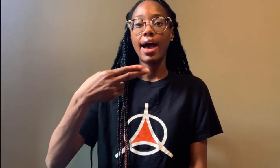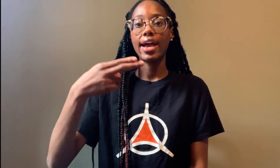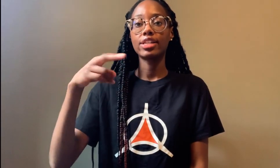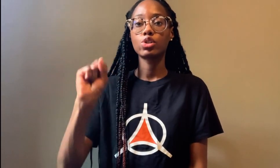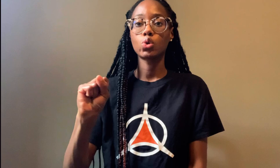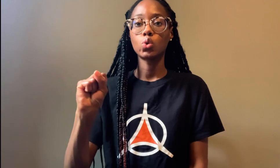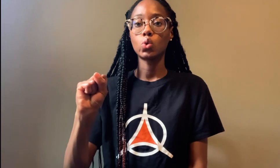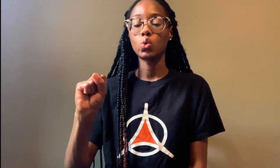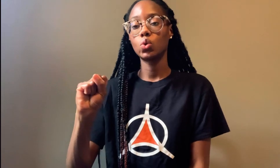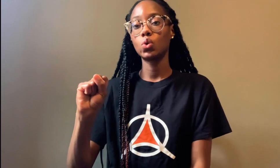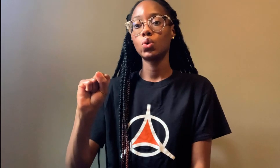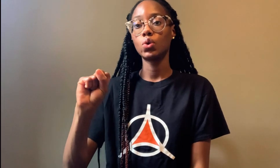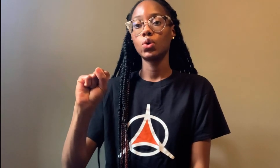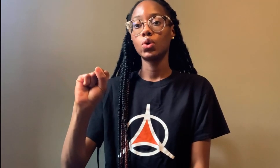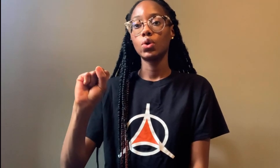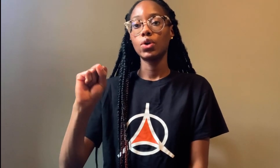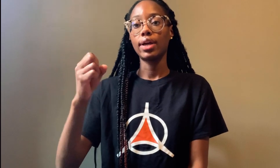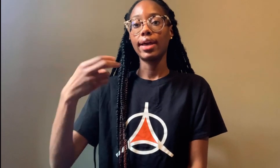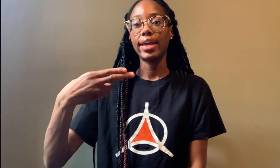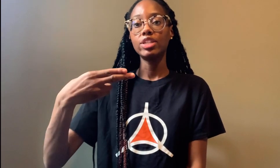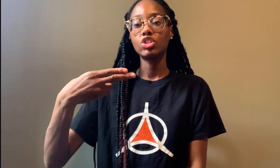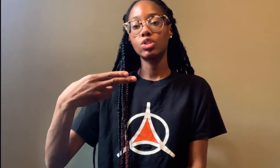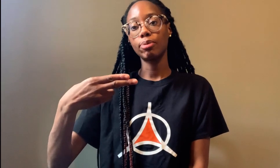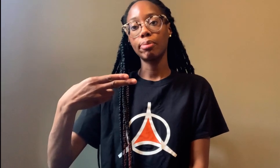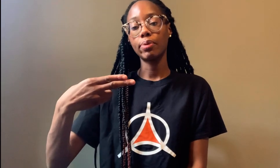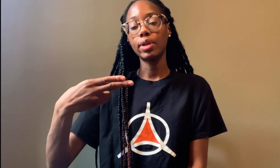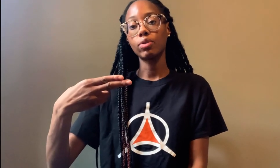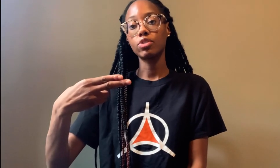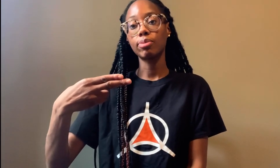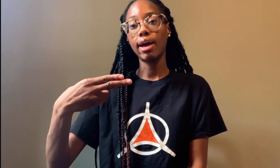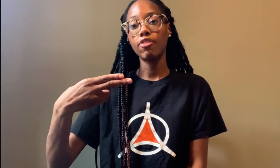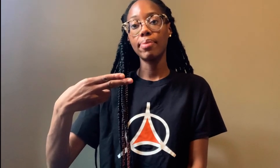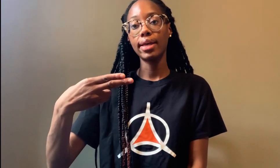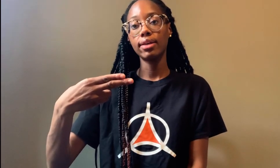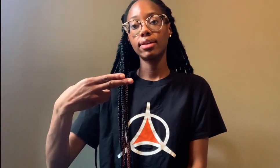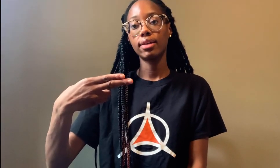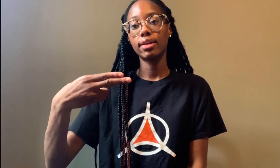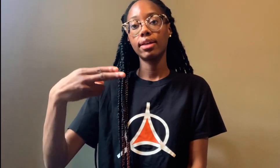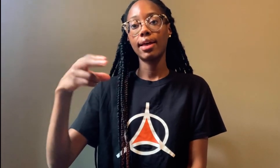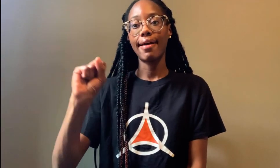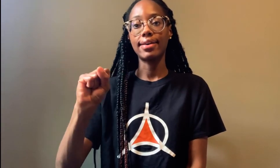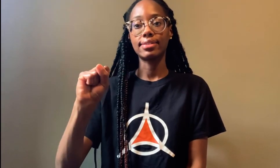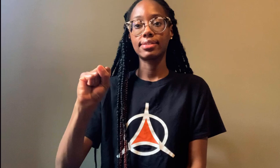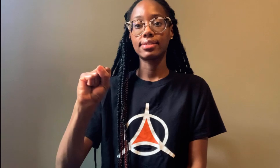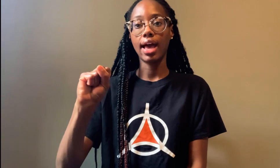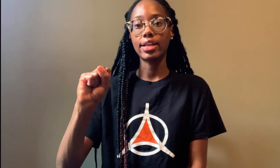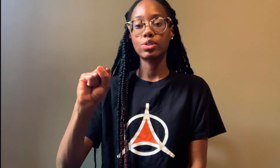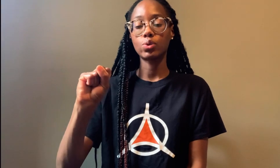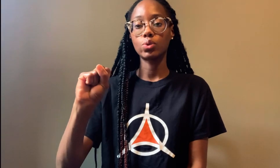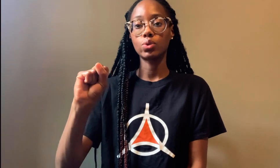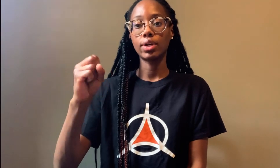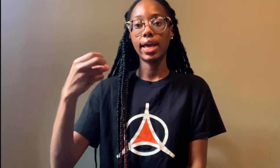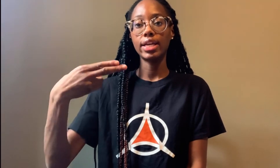high school. H, remember we know this from the alphabet. S, high school.